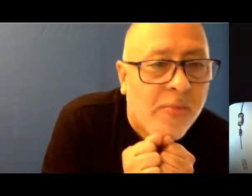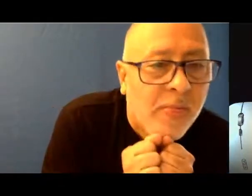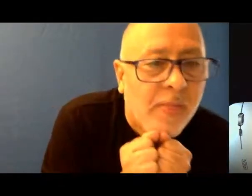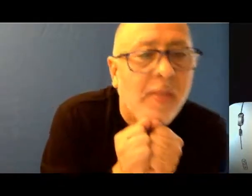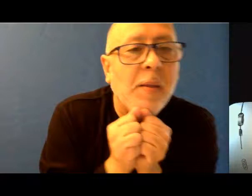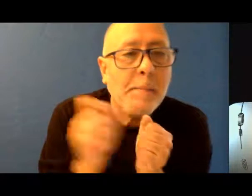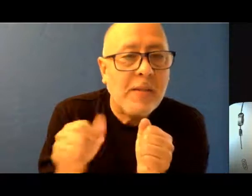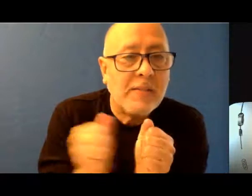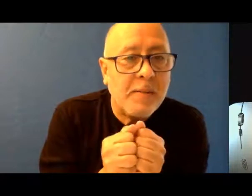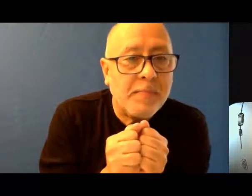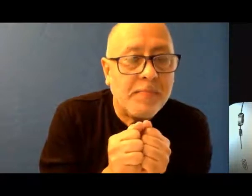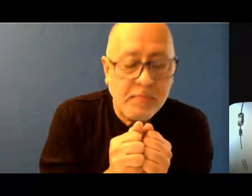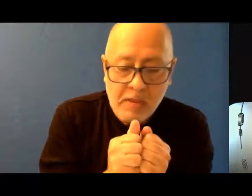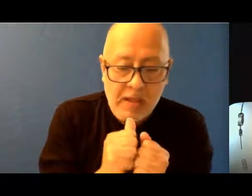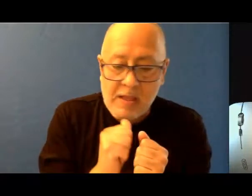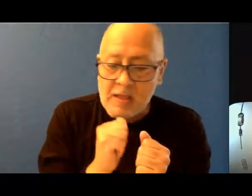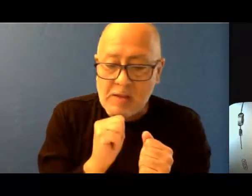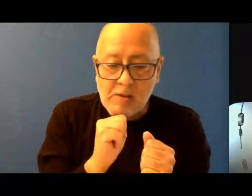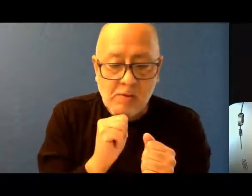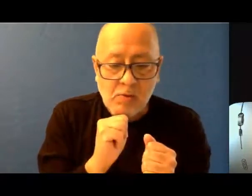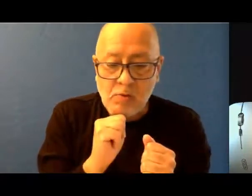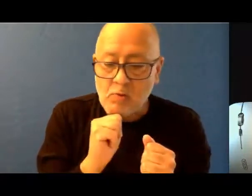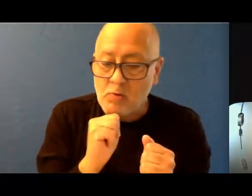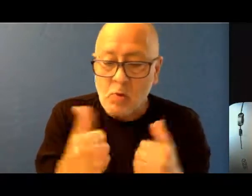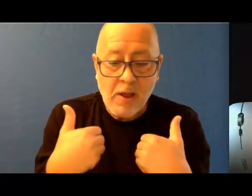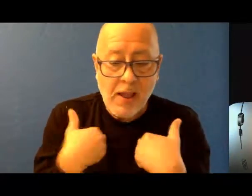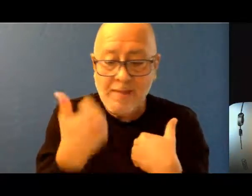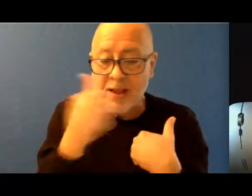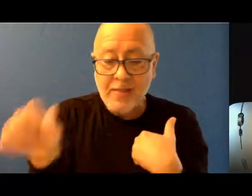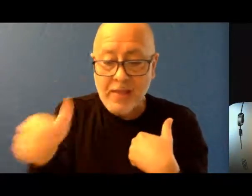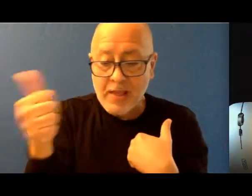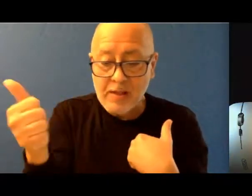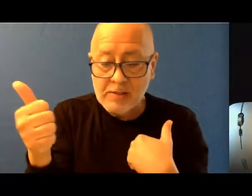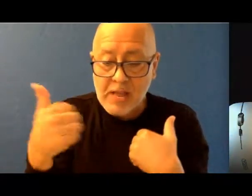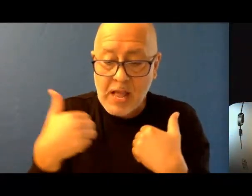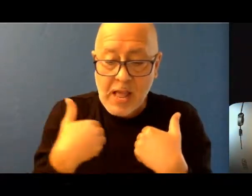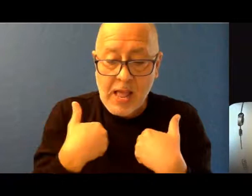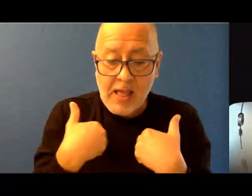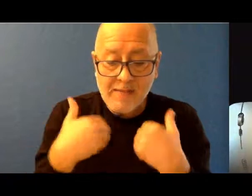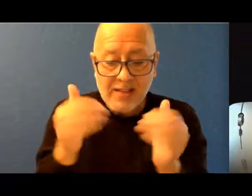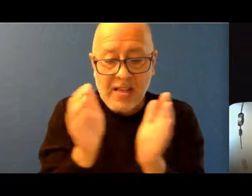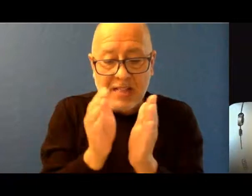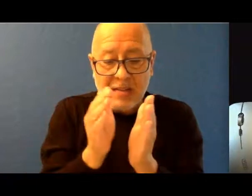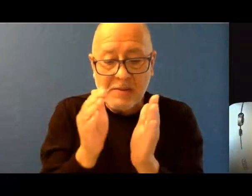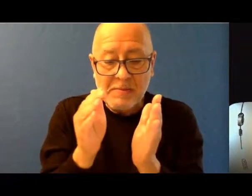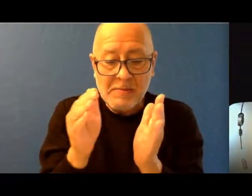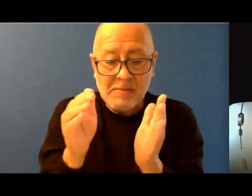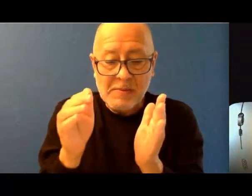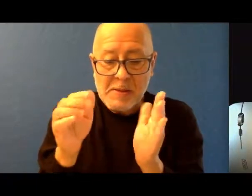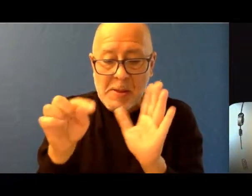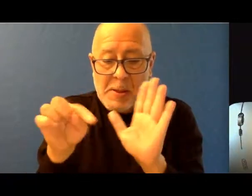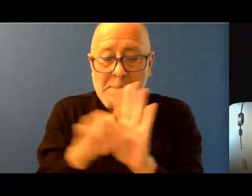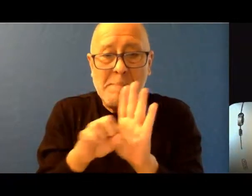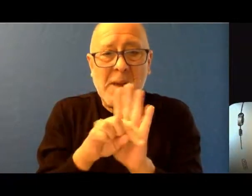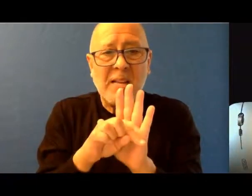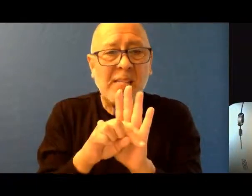Okay. I don't have anything else that I can combine. I have a cute little minus 6 left all